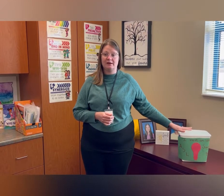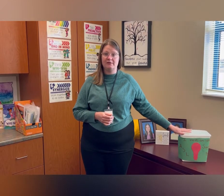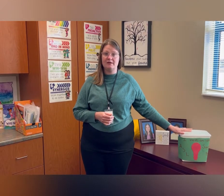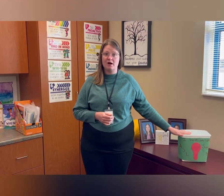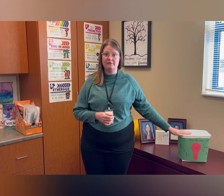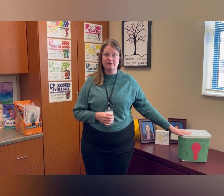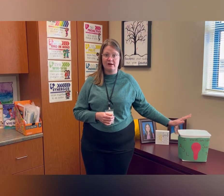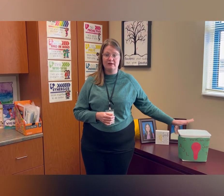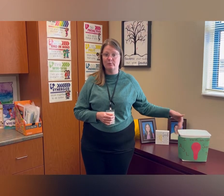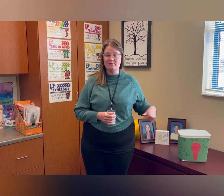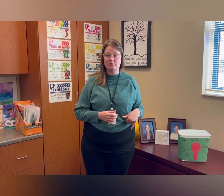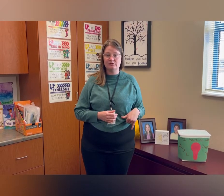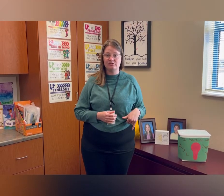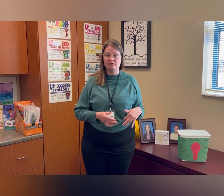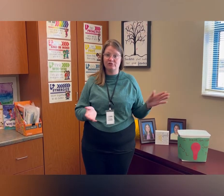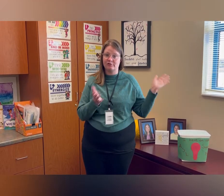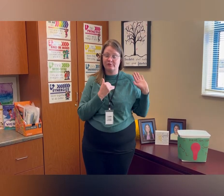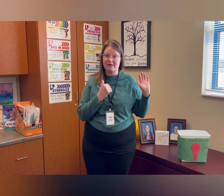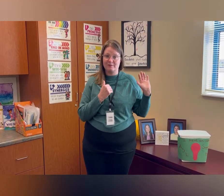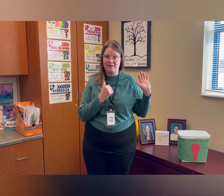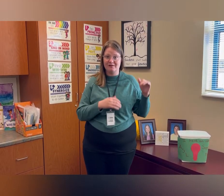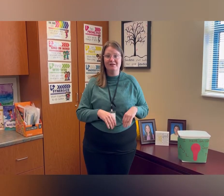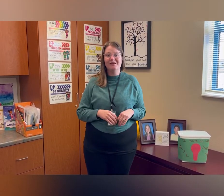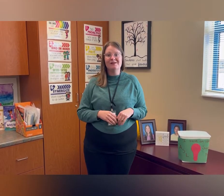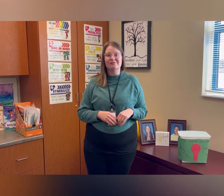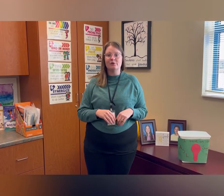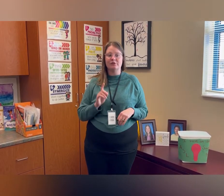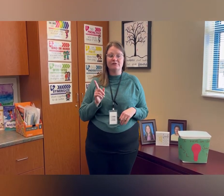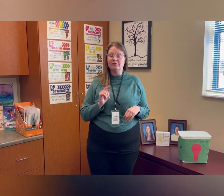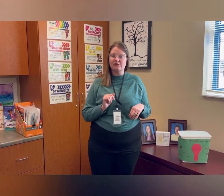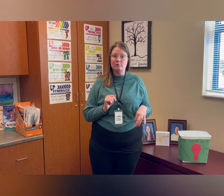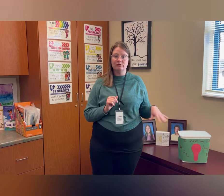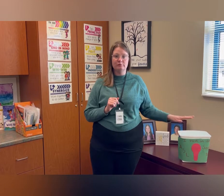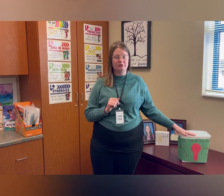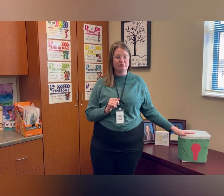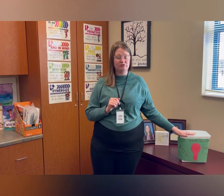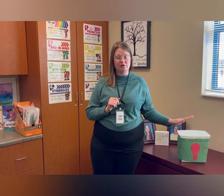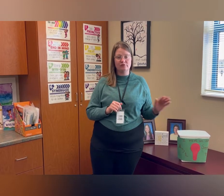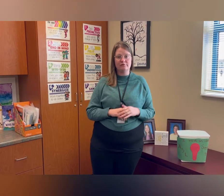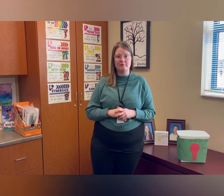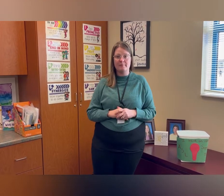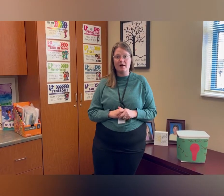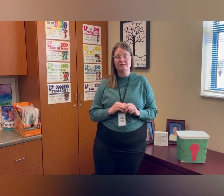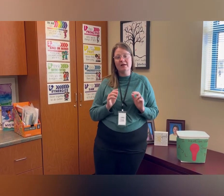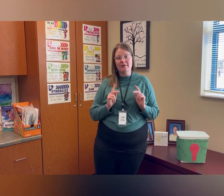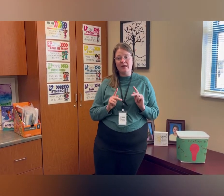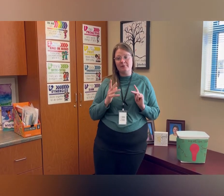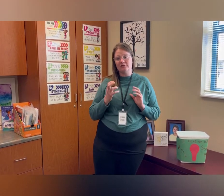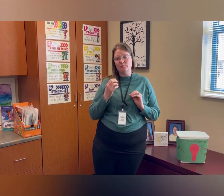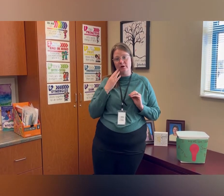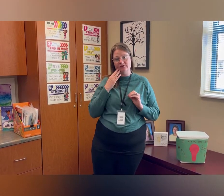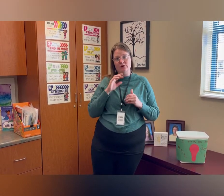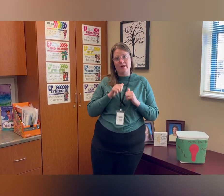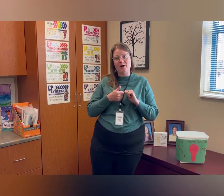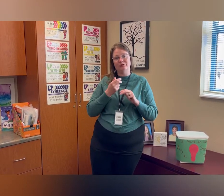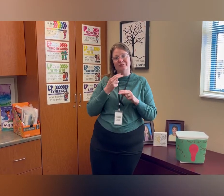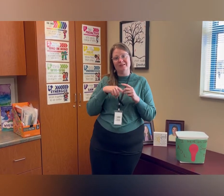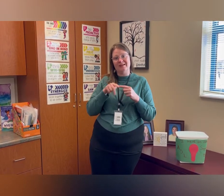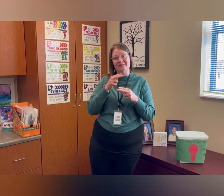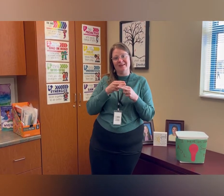the office, and I need way more suggestions, so send them in. So the first thing we'll do is our suggestion from the box. That person wanted to know how to sign the name